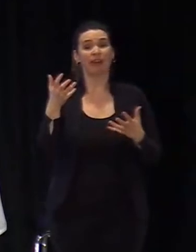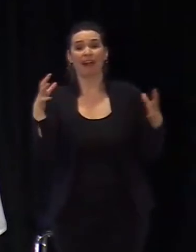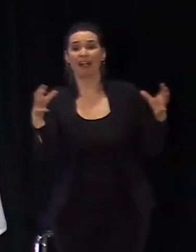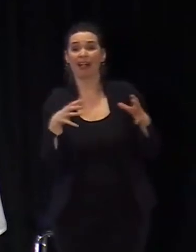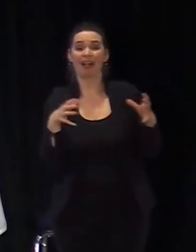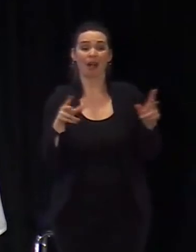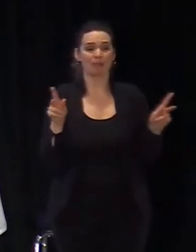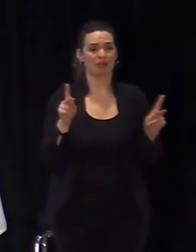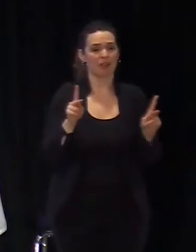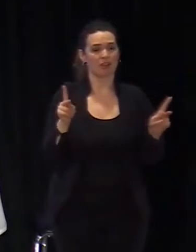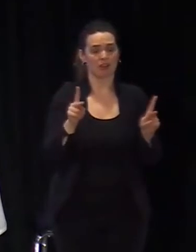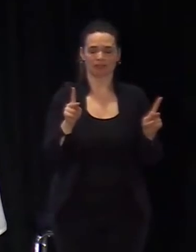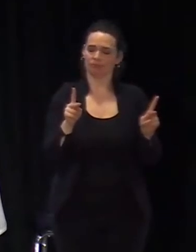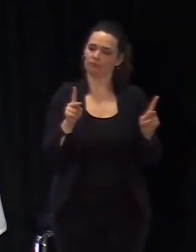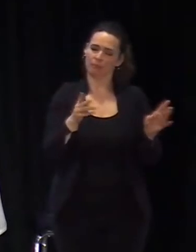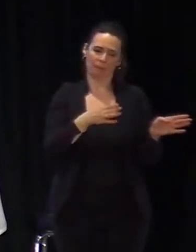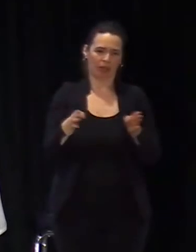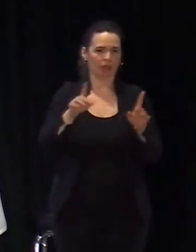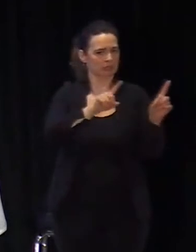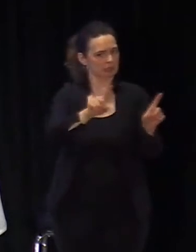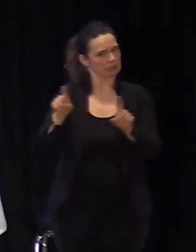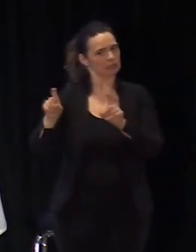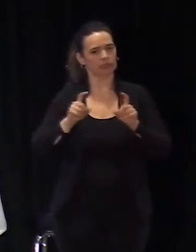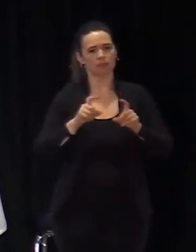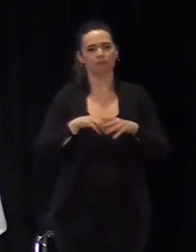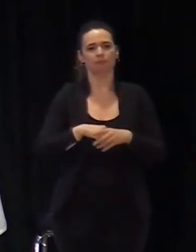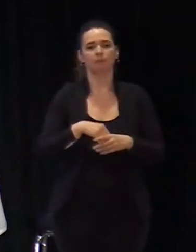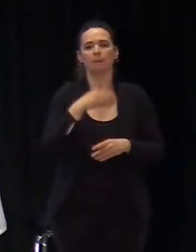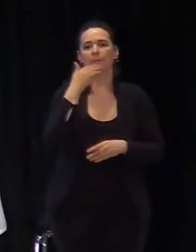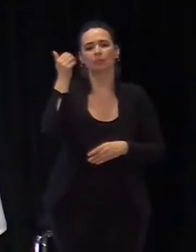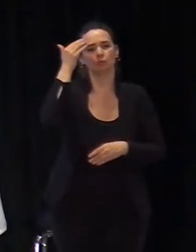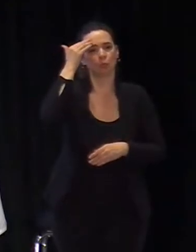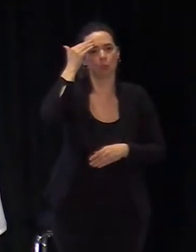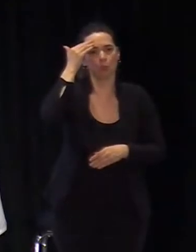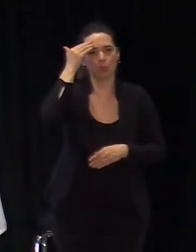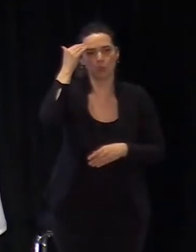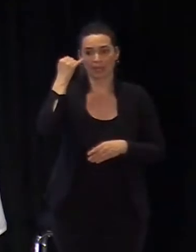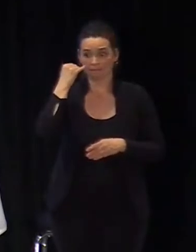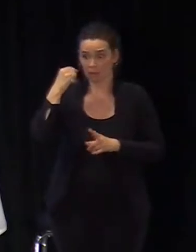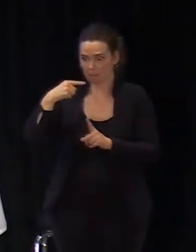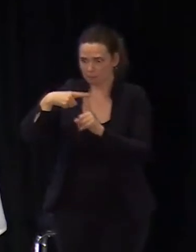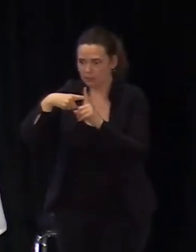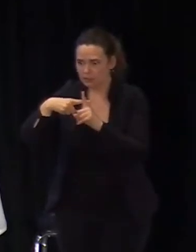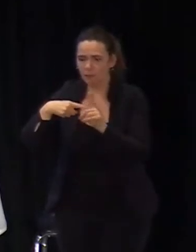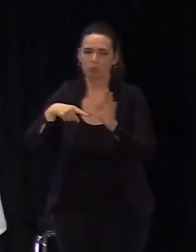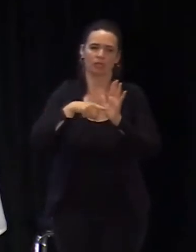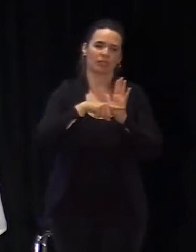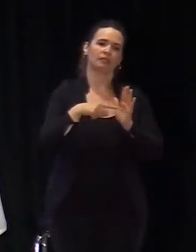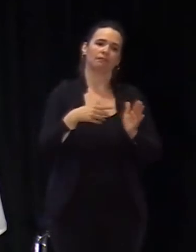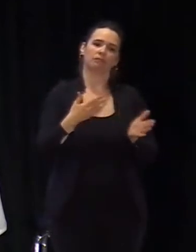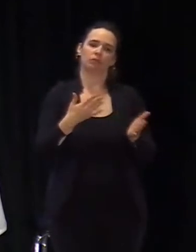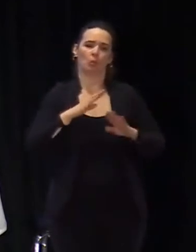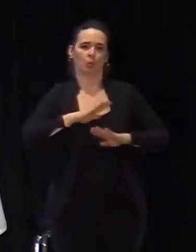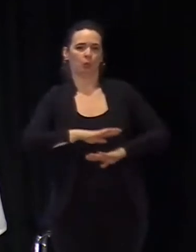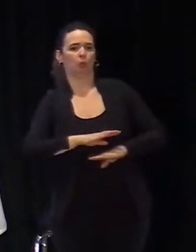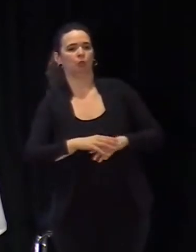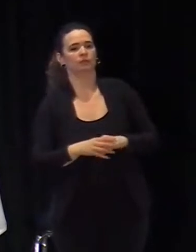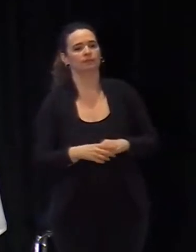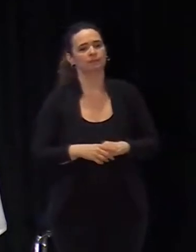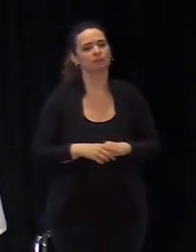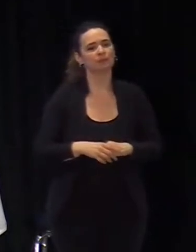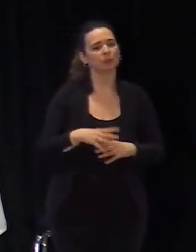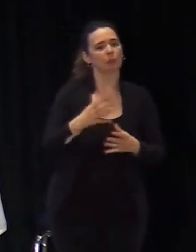test. It's better to know that you have it and do your isolation than for you to have it and